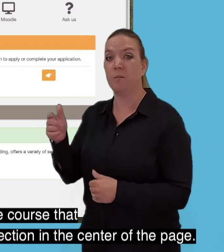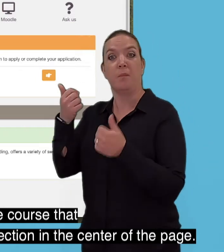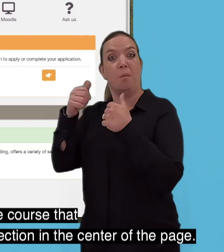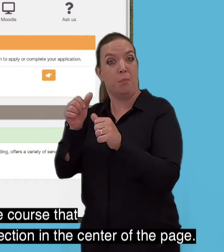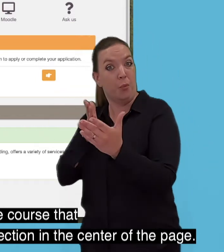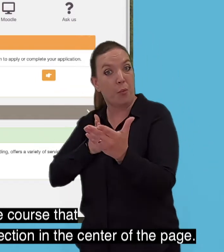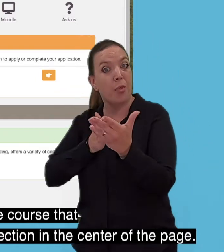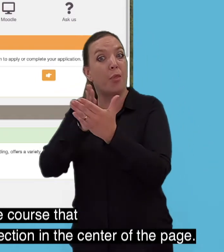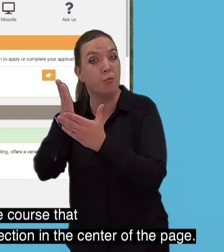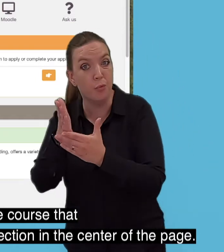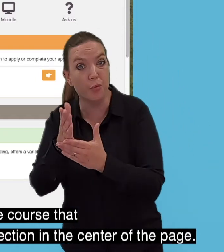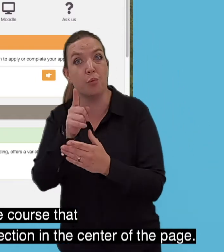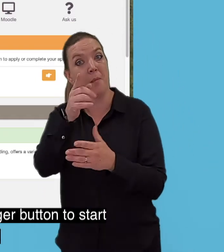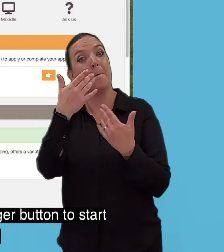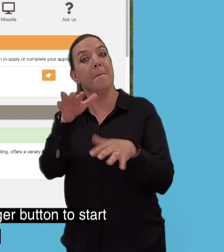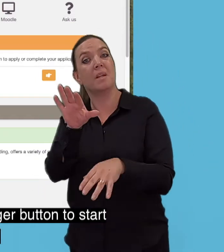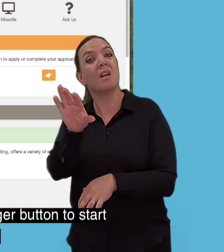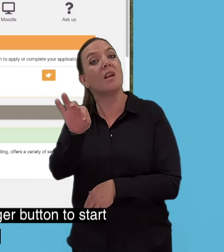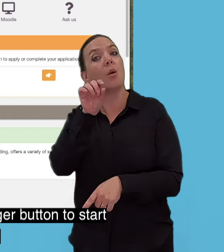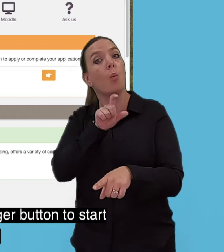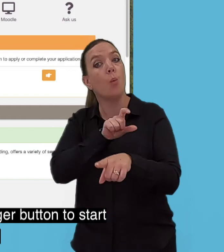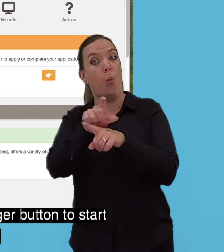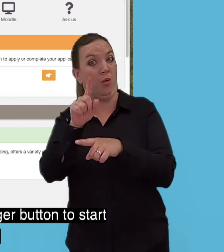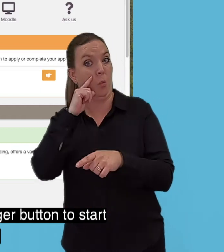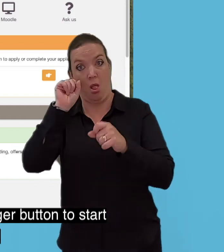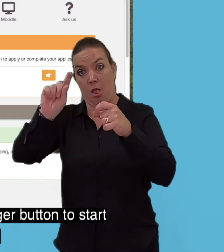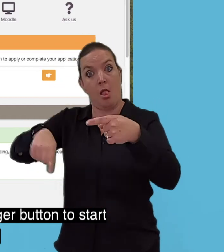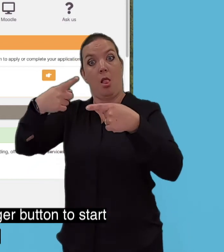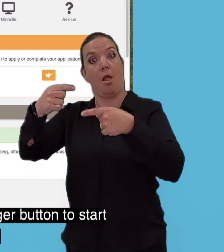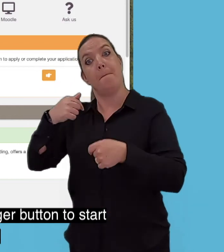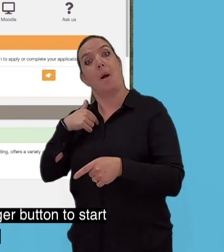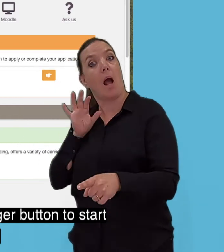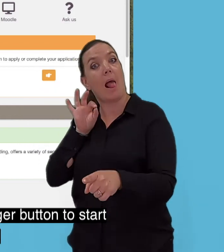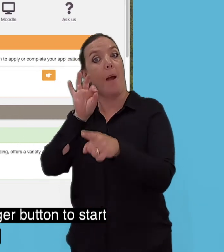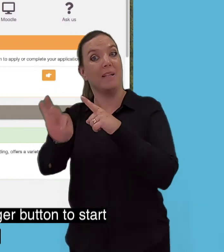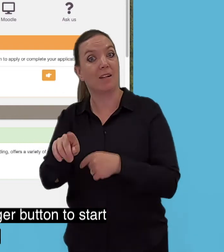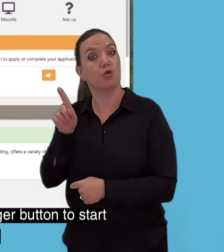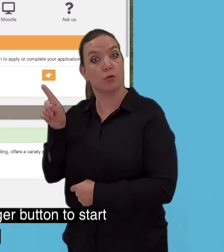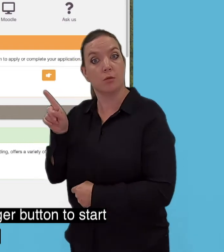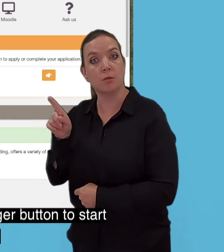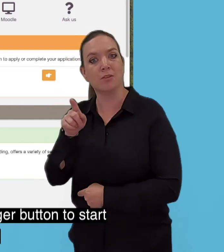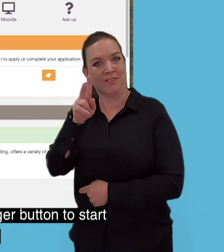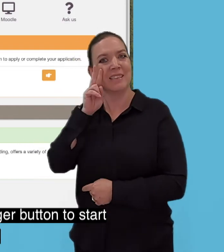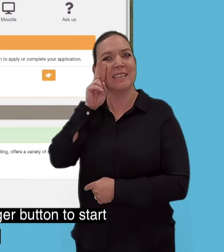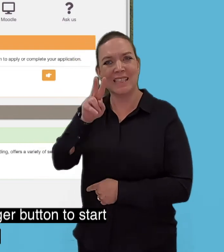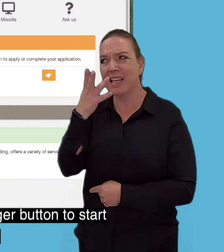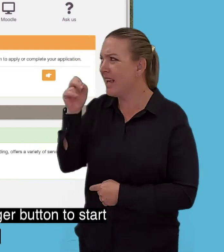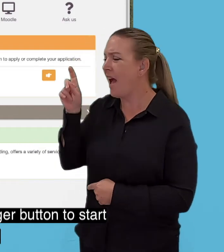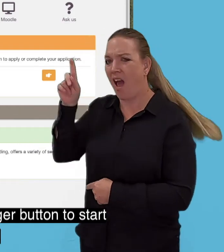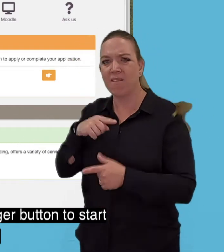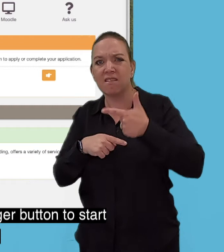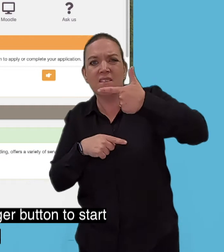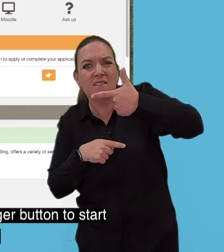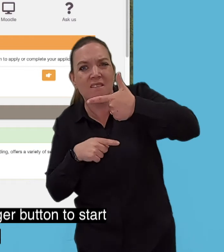Once you're in, the course that you've selected will come up in the My Application section in the centre of the page. You'll just need to